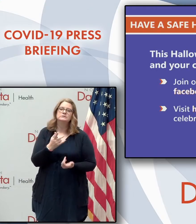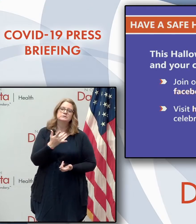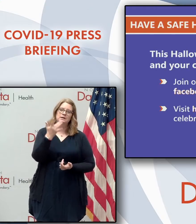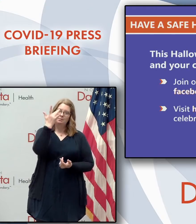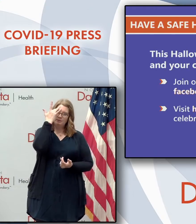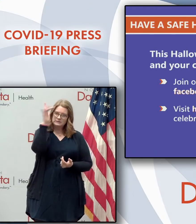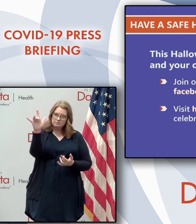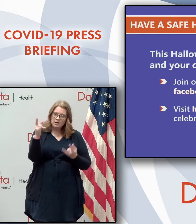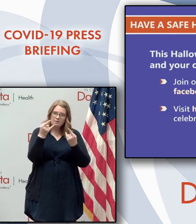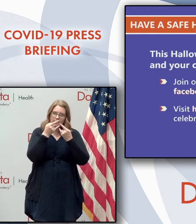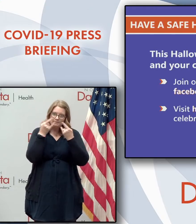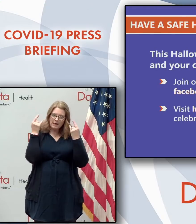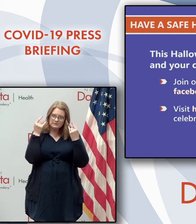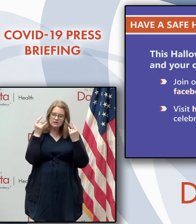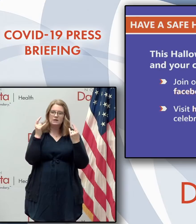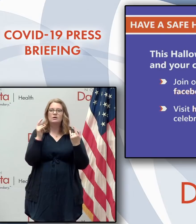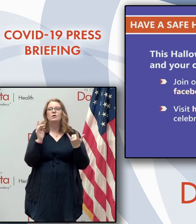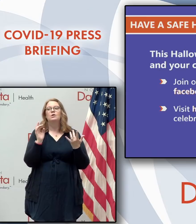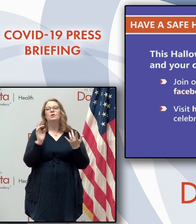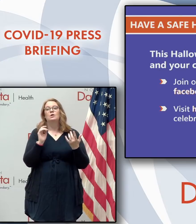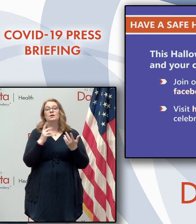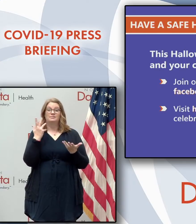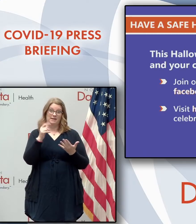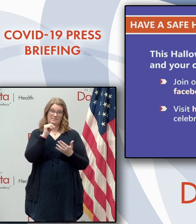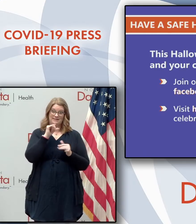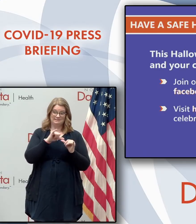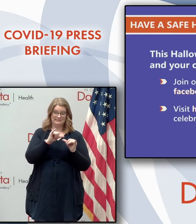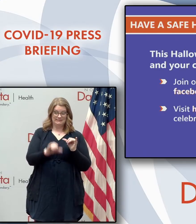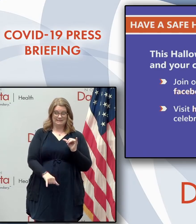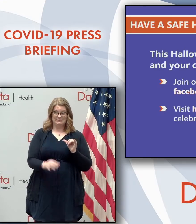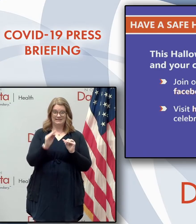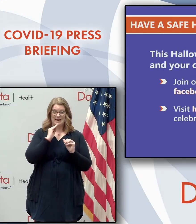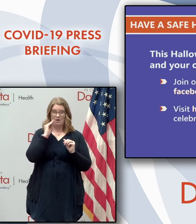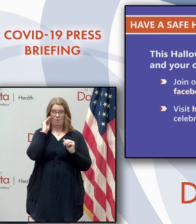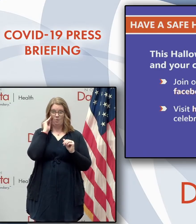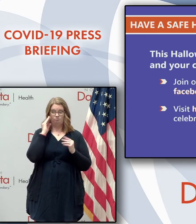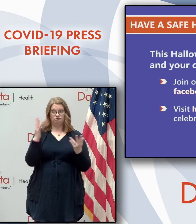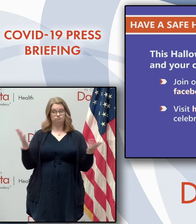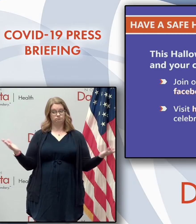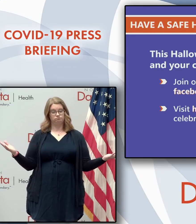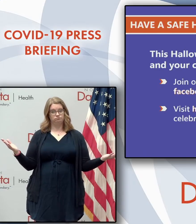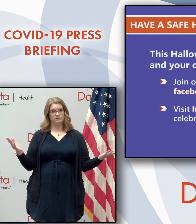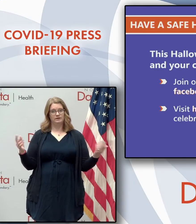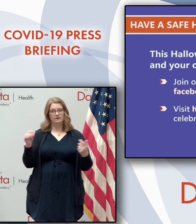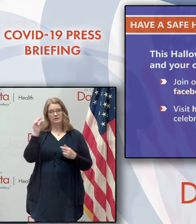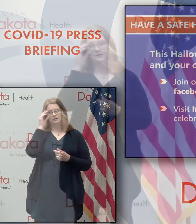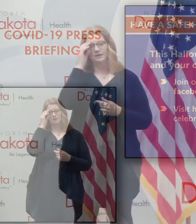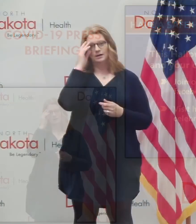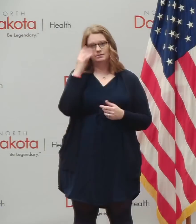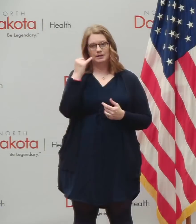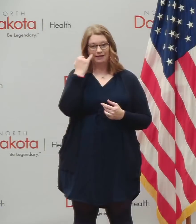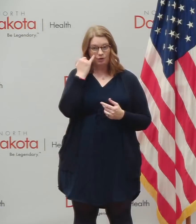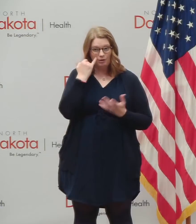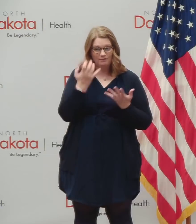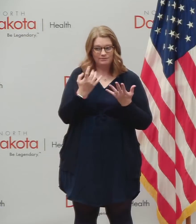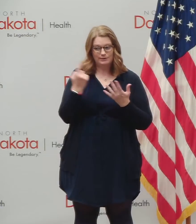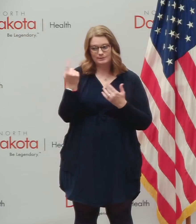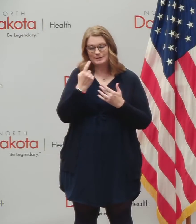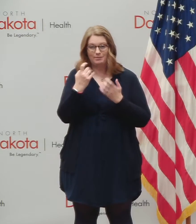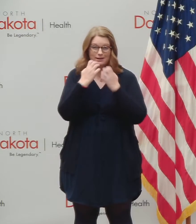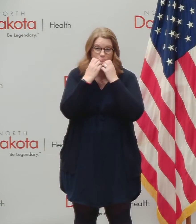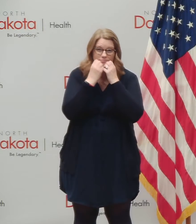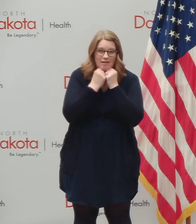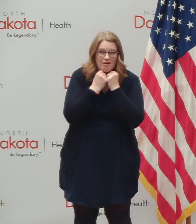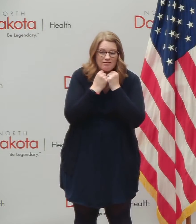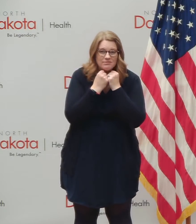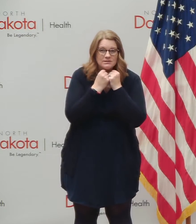about masking or be smart about not going at all if you yourself want to protect. If you've got loved ones or others, you can, again, part